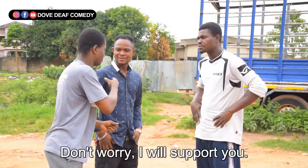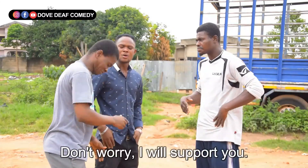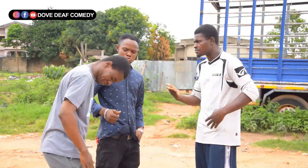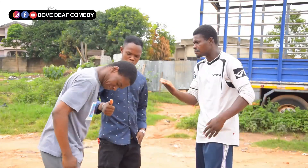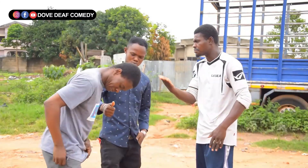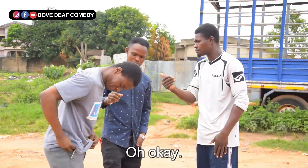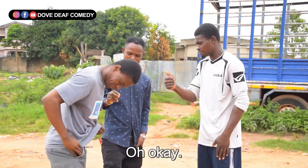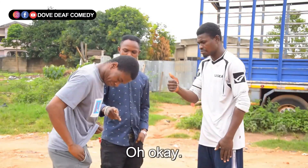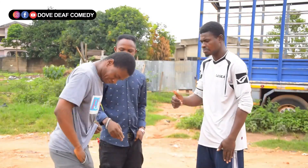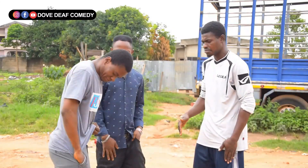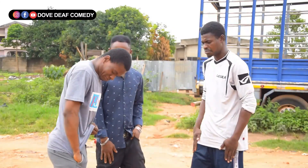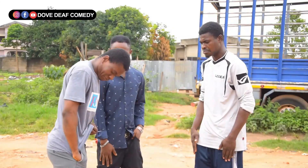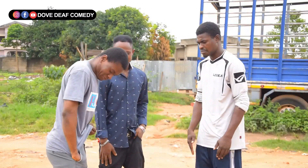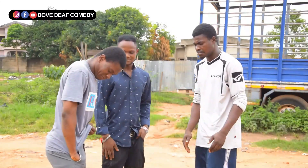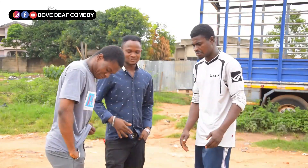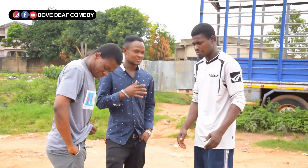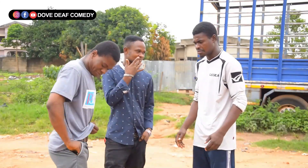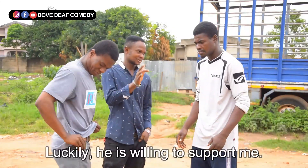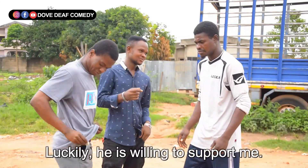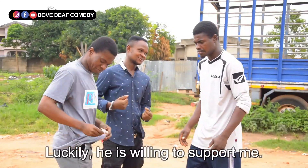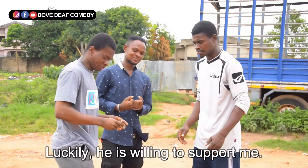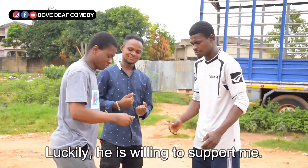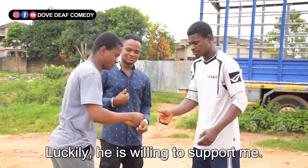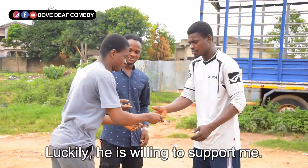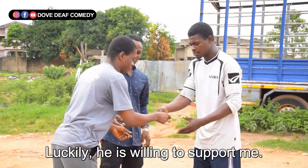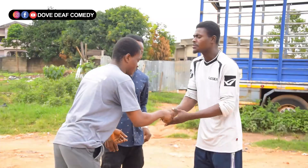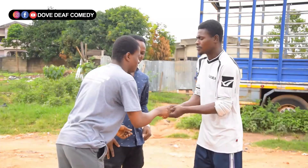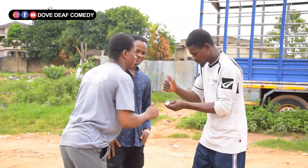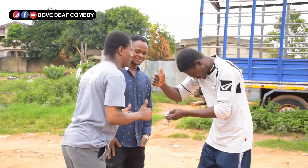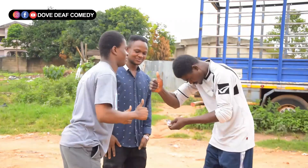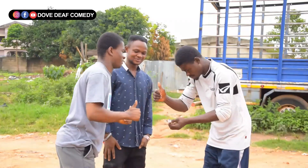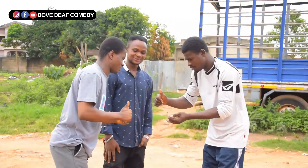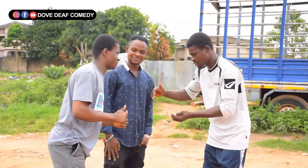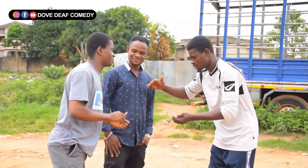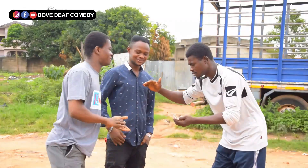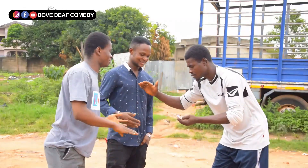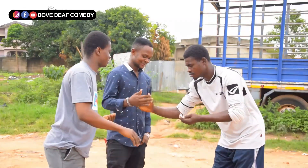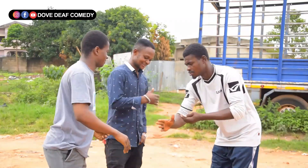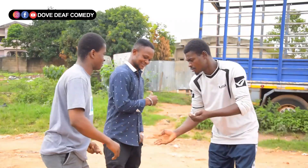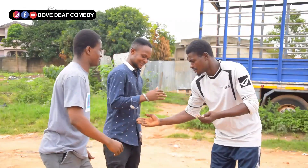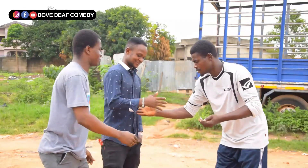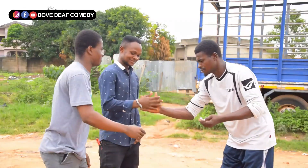support you. Oh, okay. Luckily, he is willing to support me.